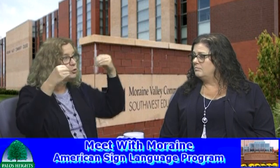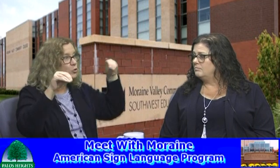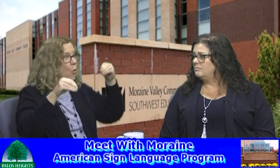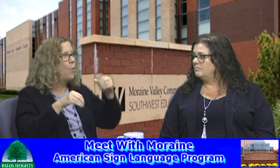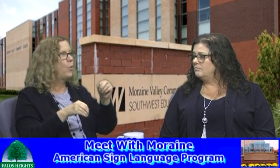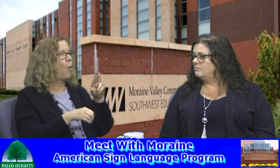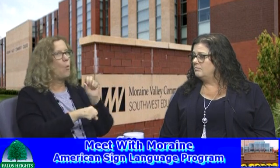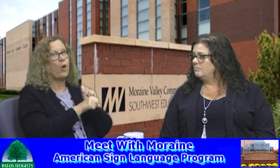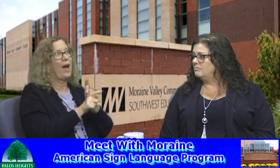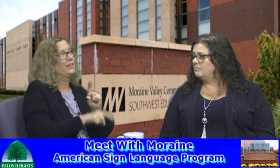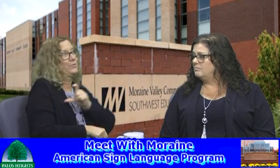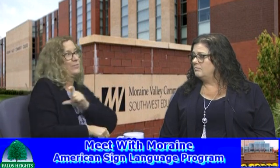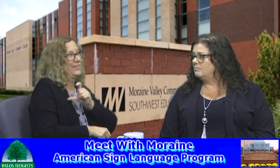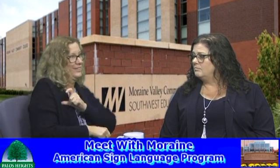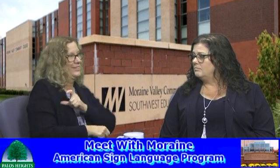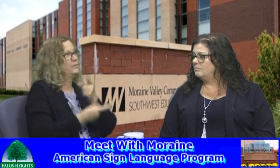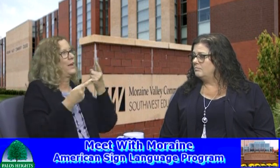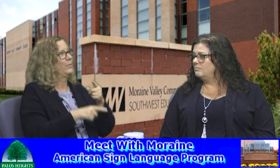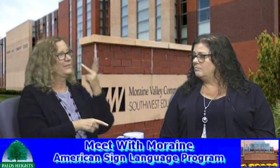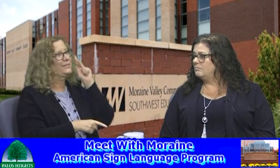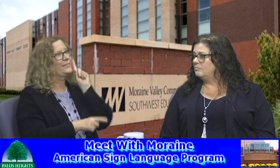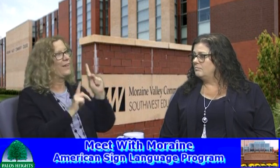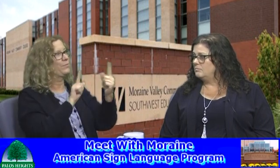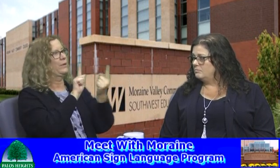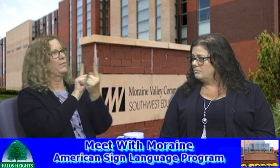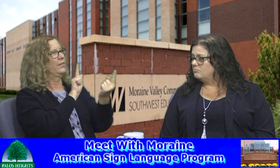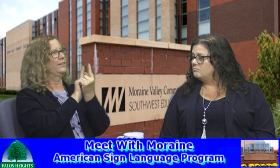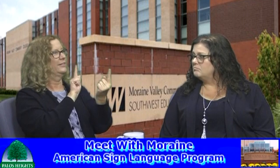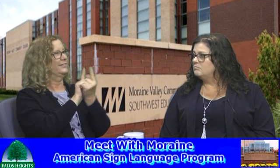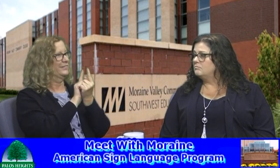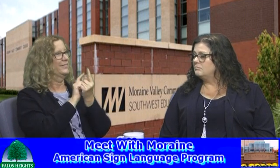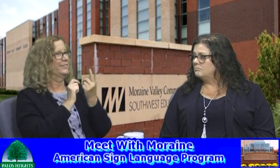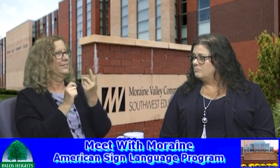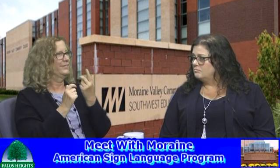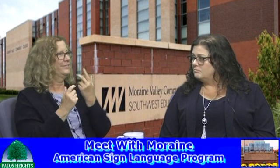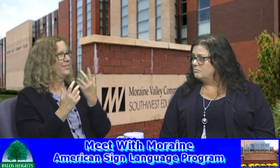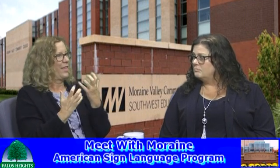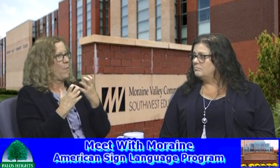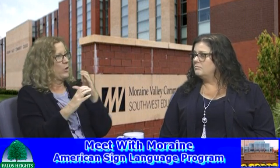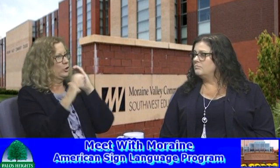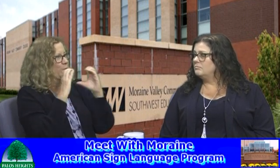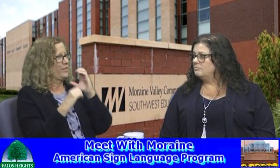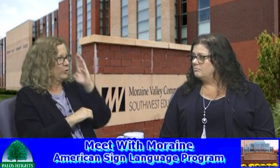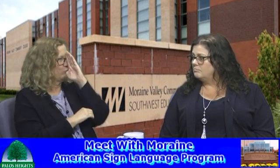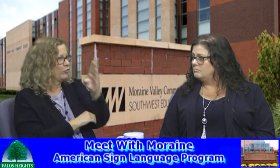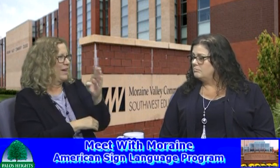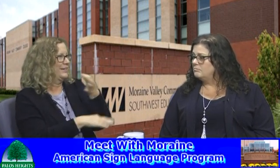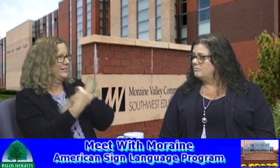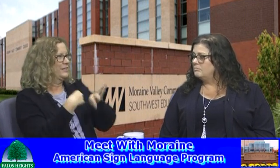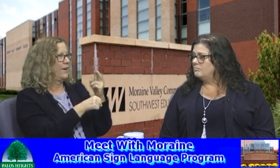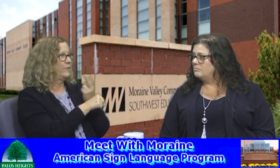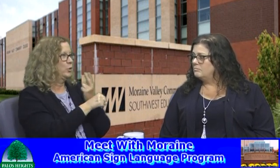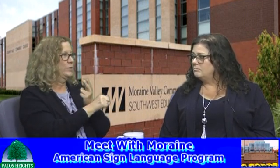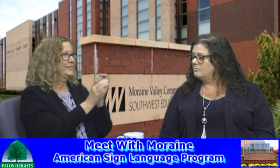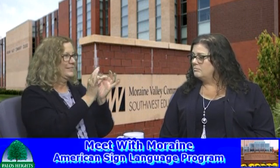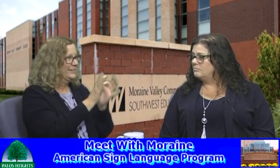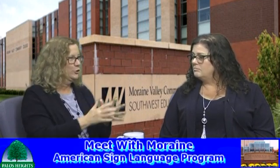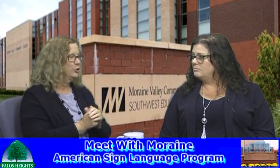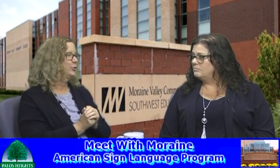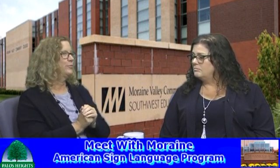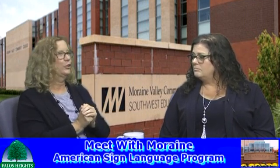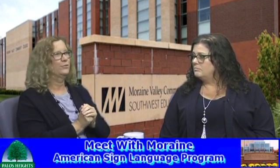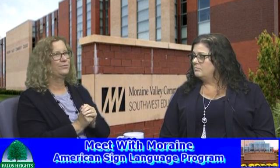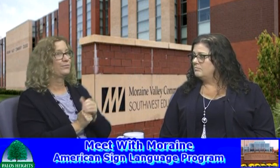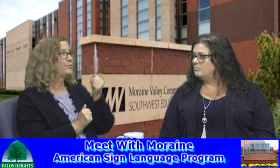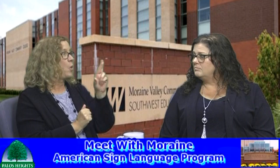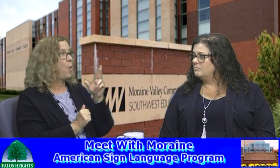could be working anywhere, and, you know, a medical facility, police station, like Shelley mentioned, restaurants where you may encounter a lot of deaf people